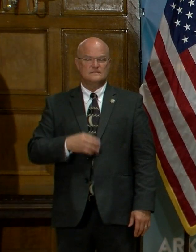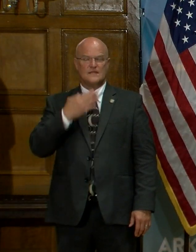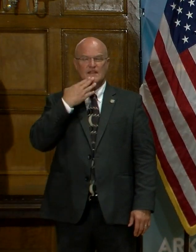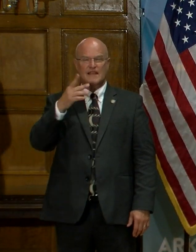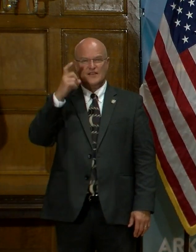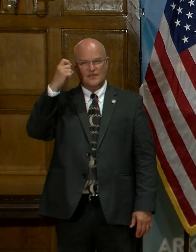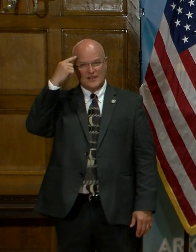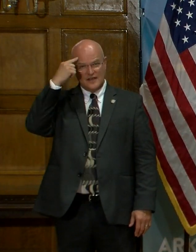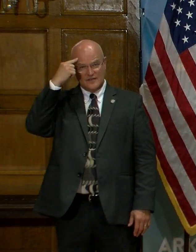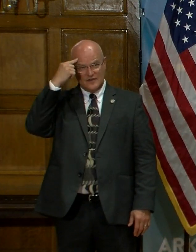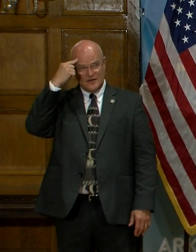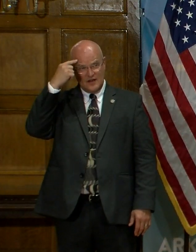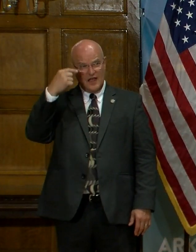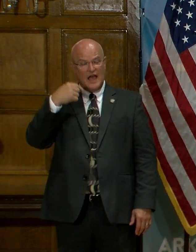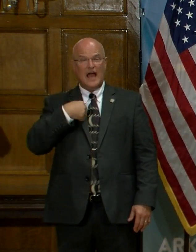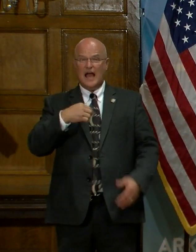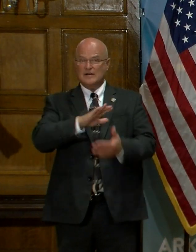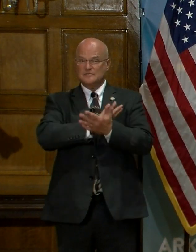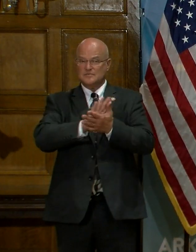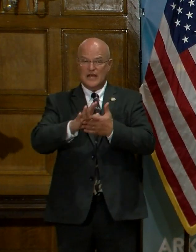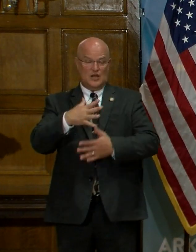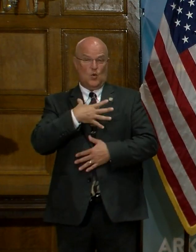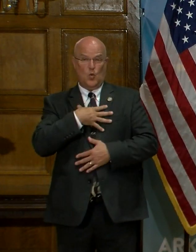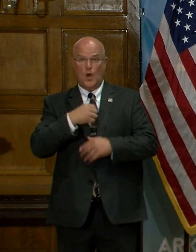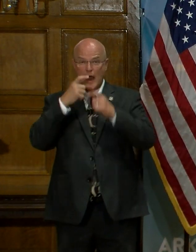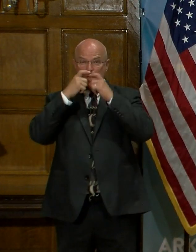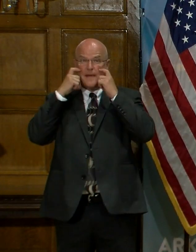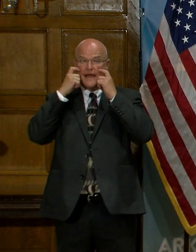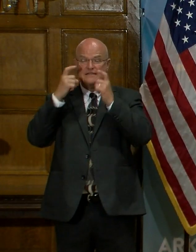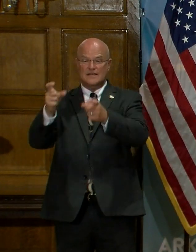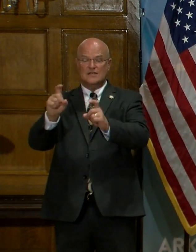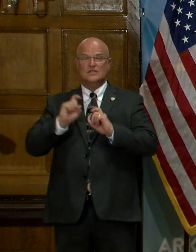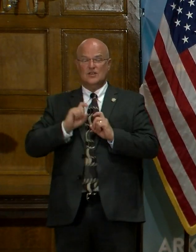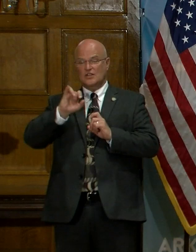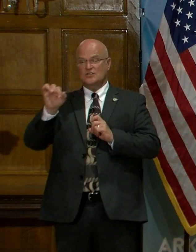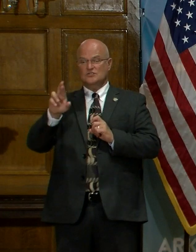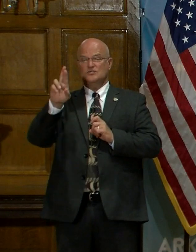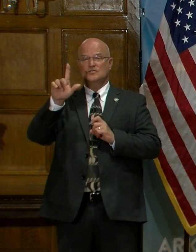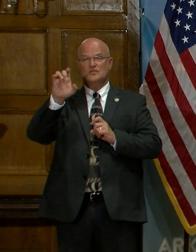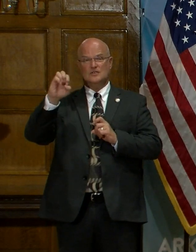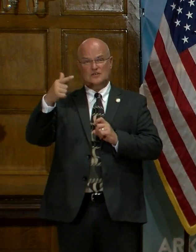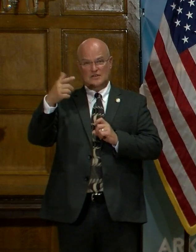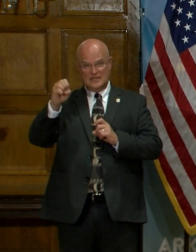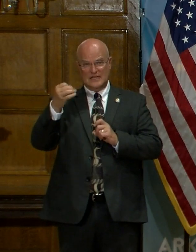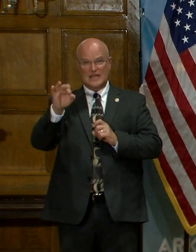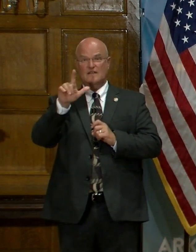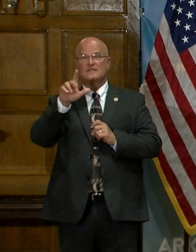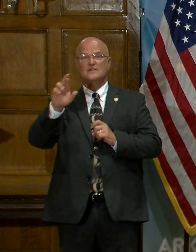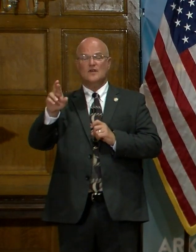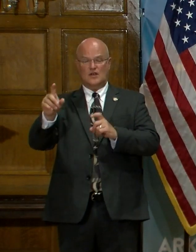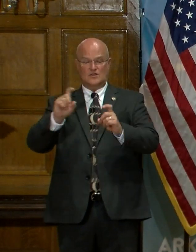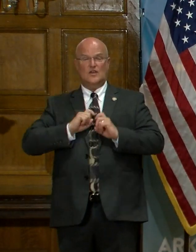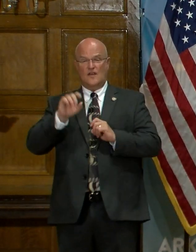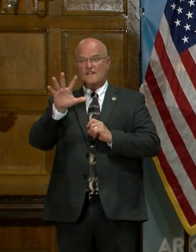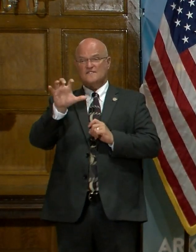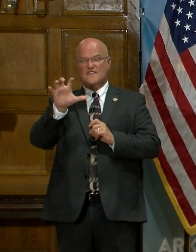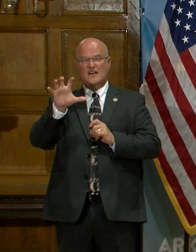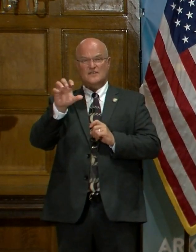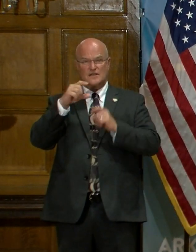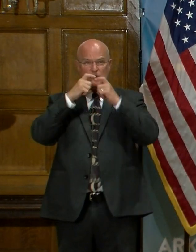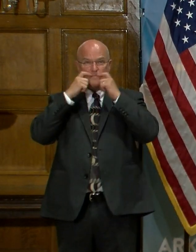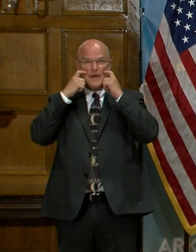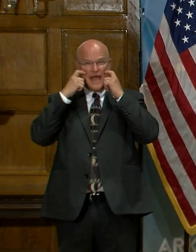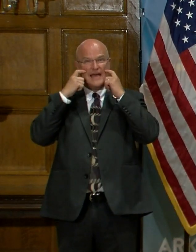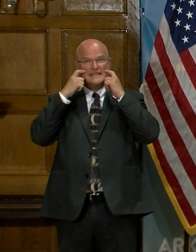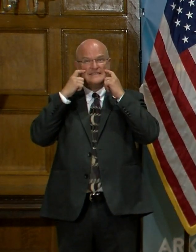Thank you, Governor. I've got a plain white mask here. This was donated by Junior League of Little Rock. They've actually donated 500